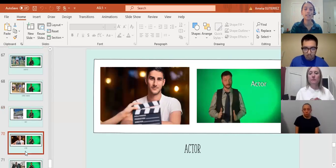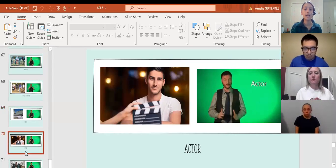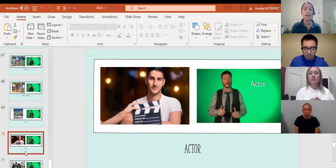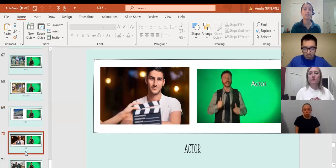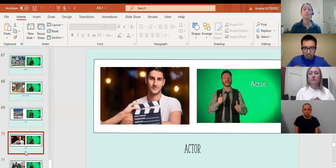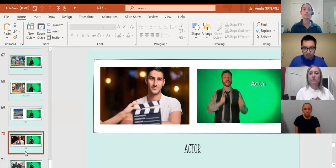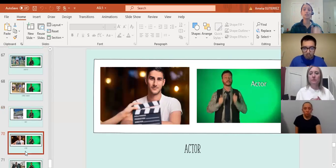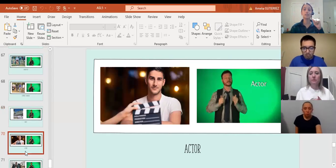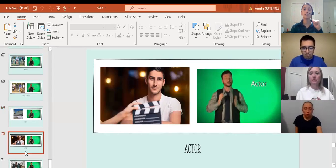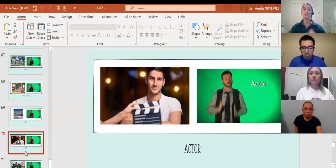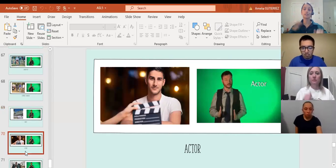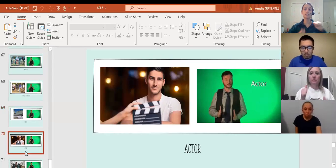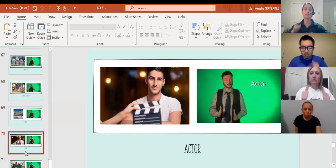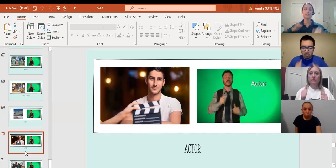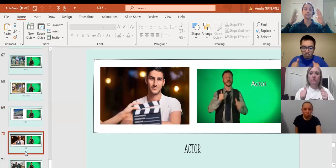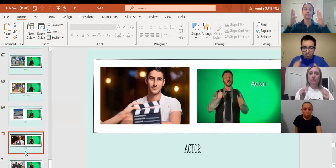All right, and actor.